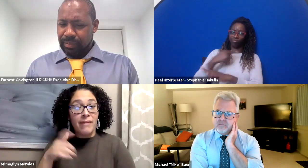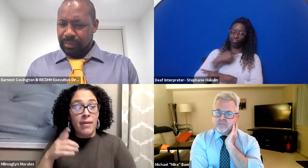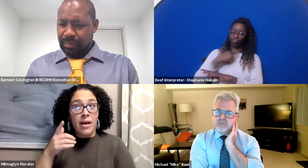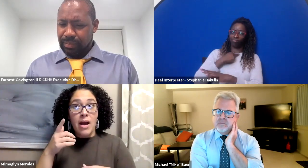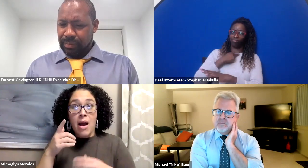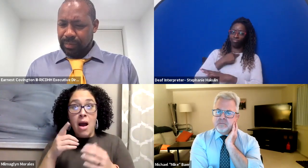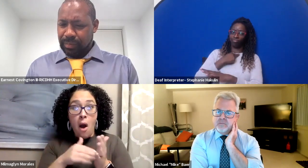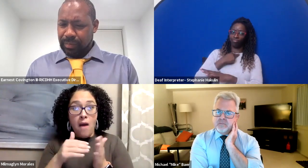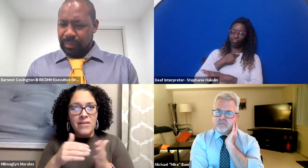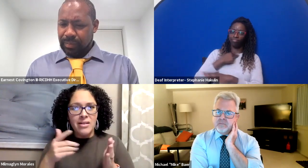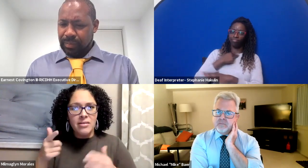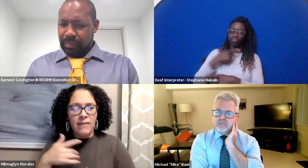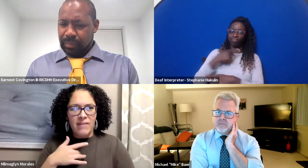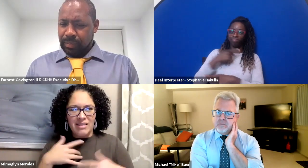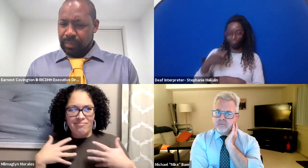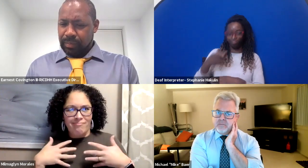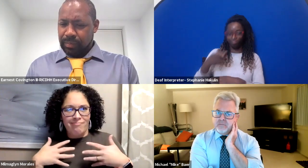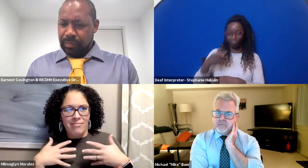a lot of barriers.